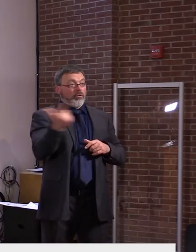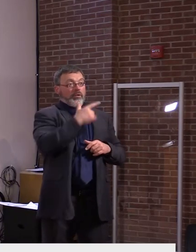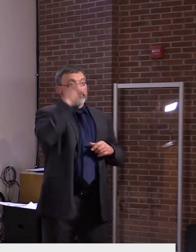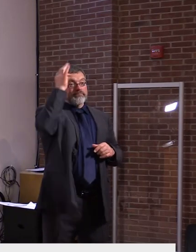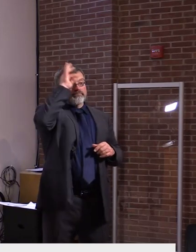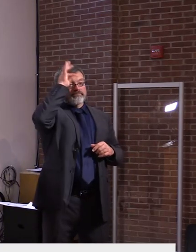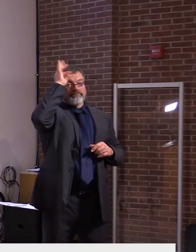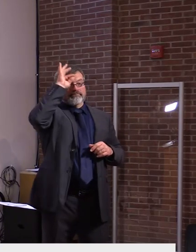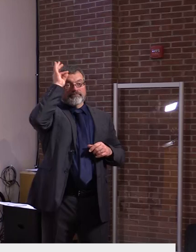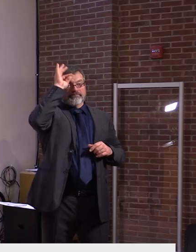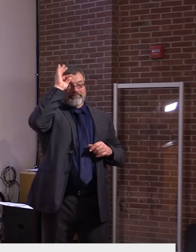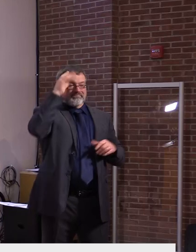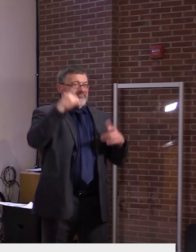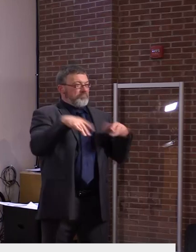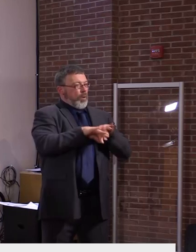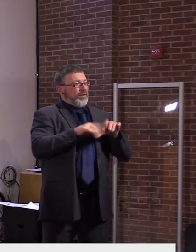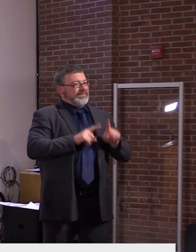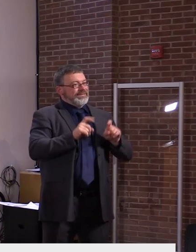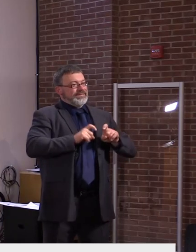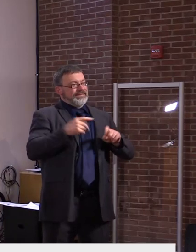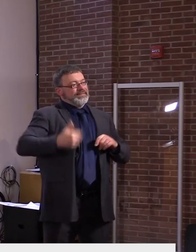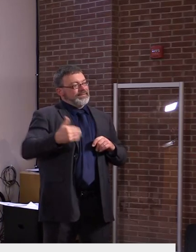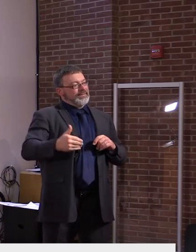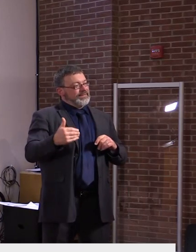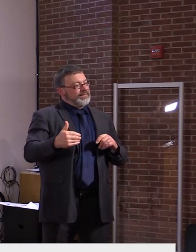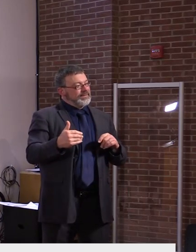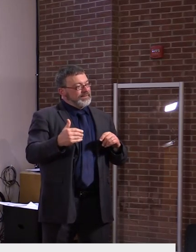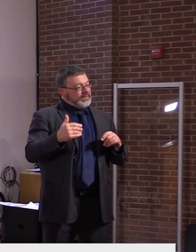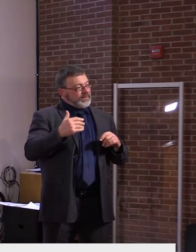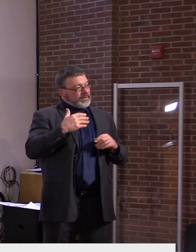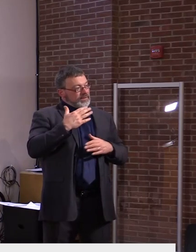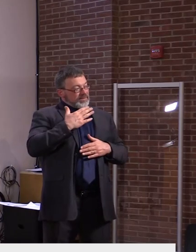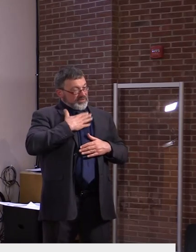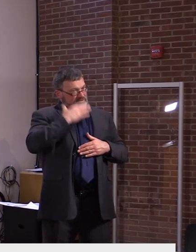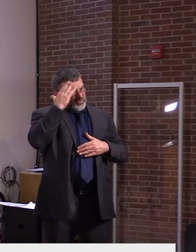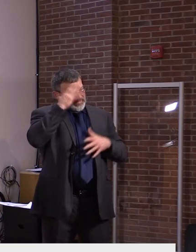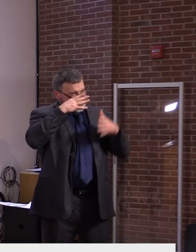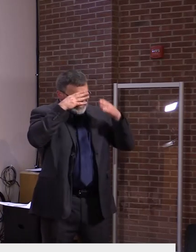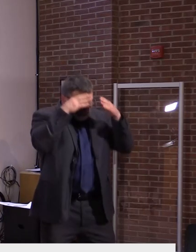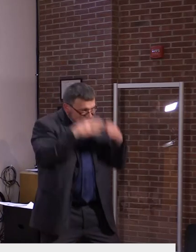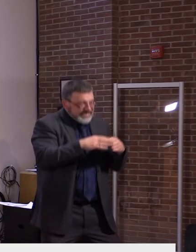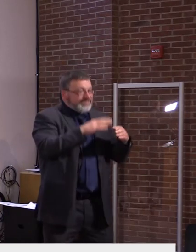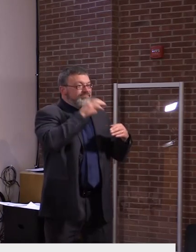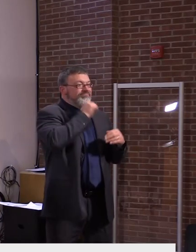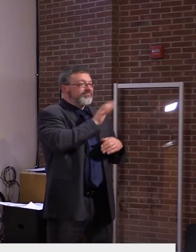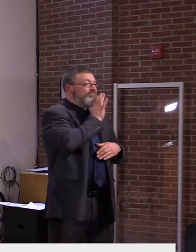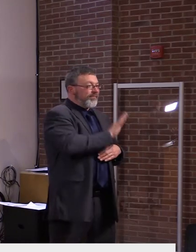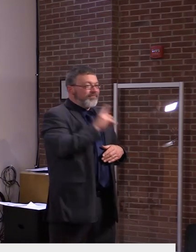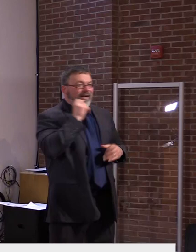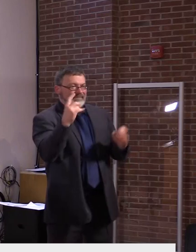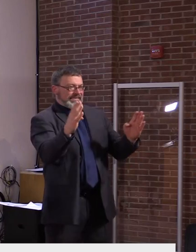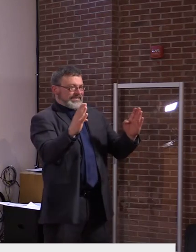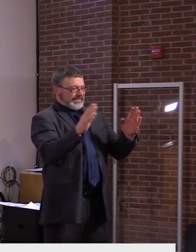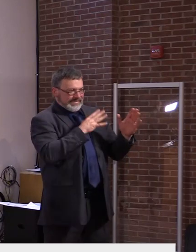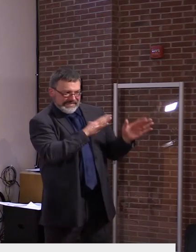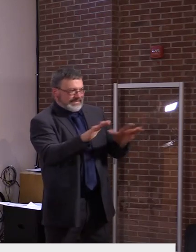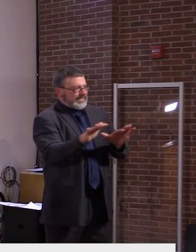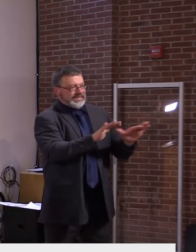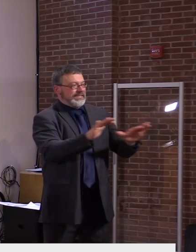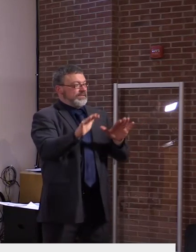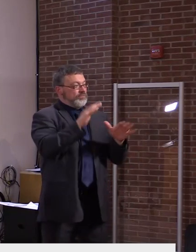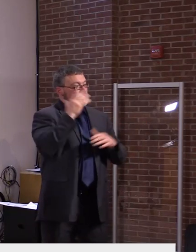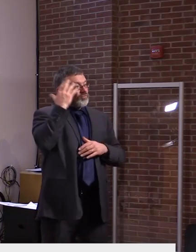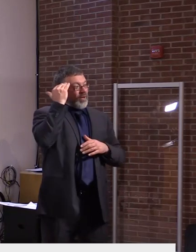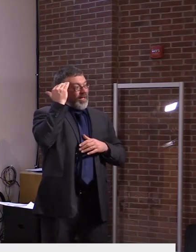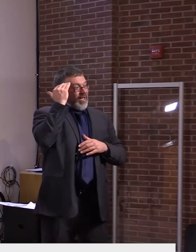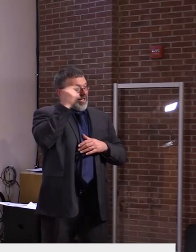why we still have to focus on that age range. There are possibilities for kids in that age